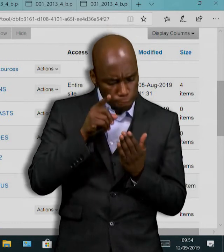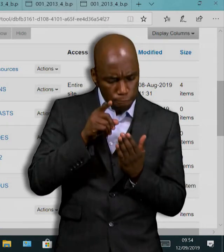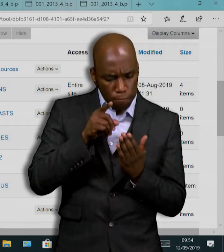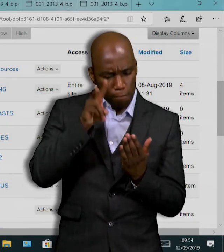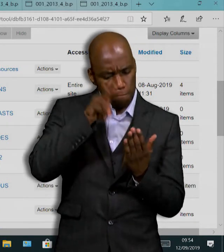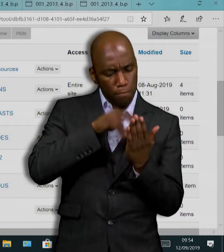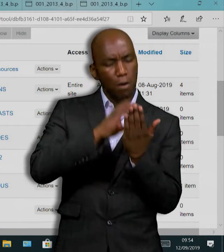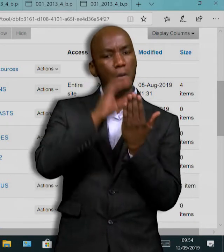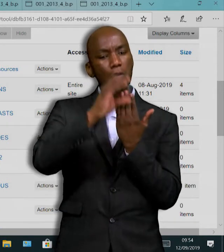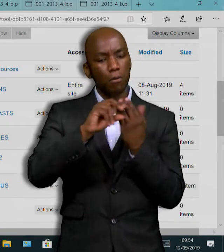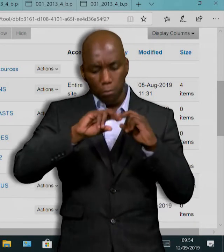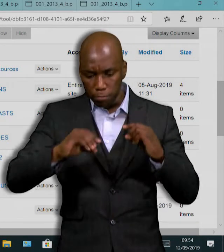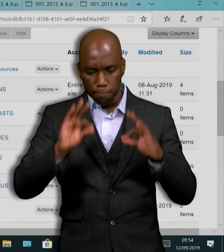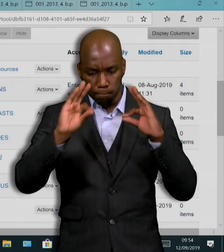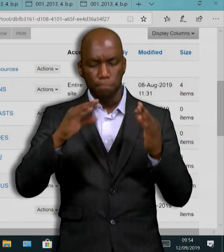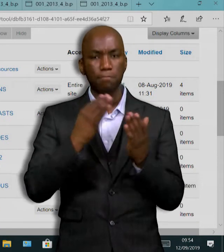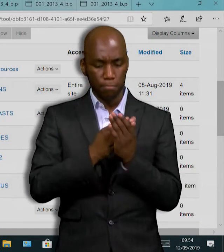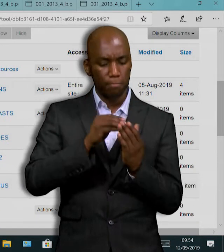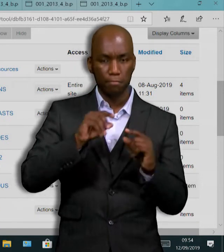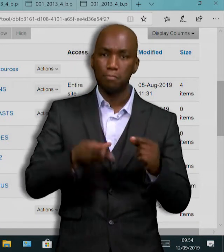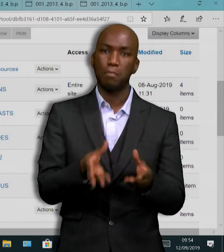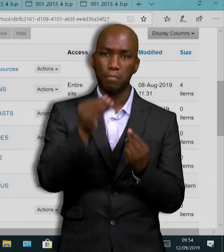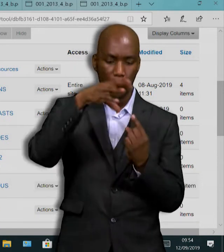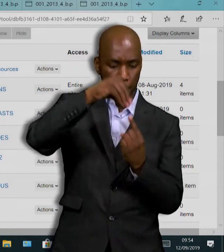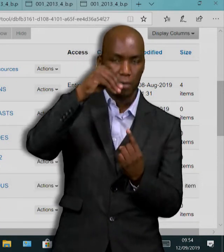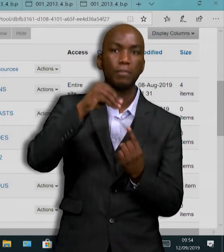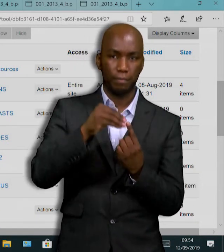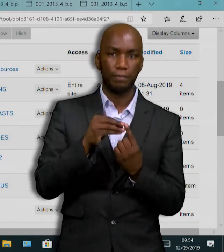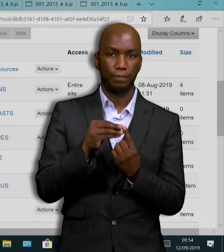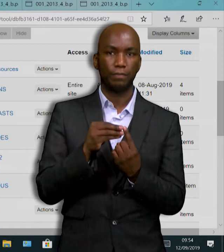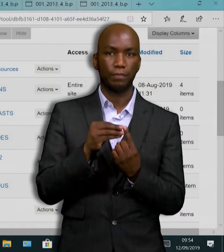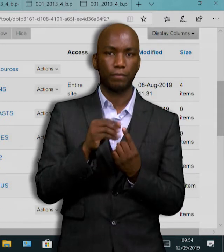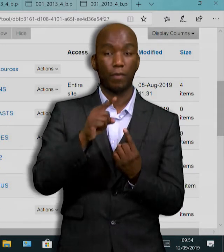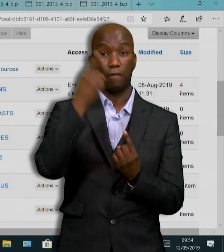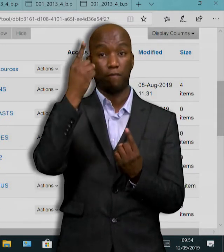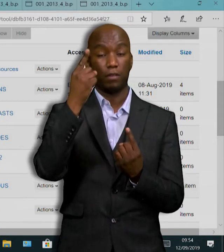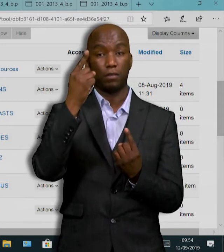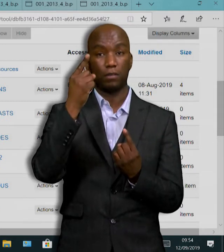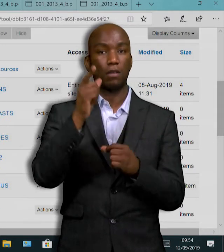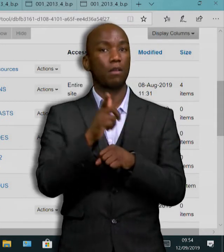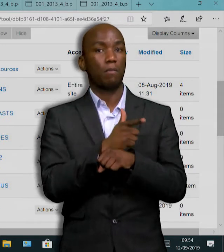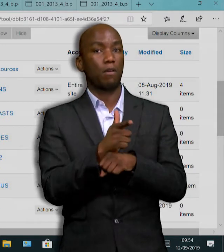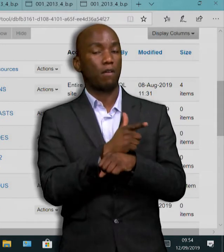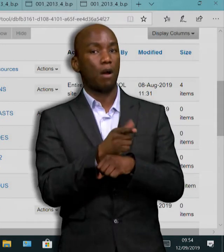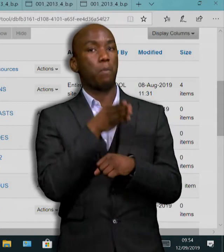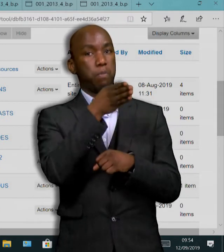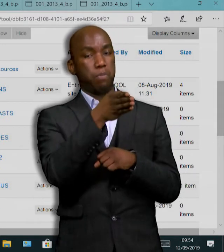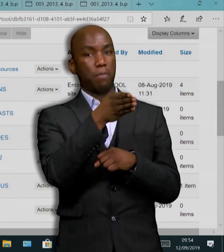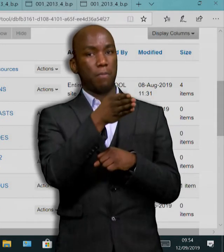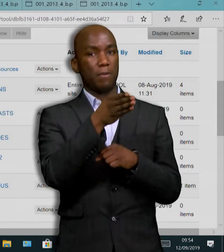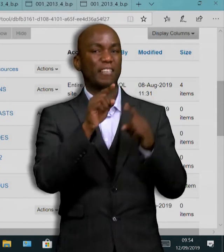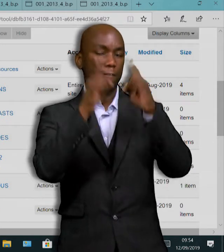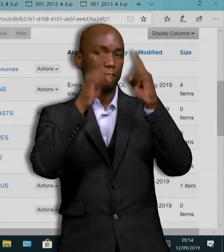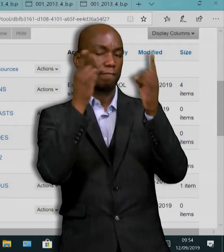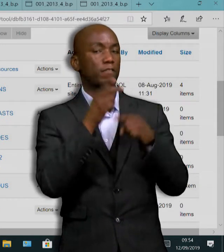Video lessons. The first folder contains the different videos in this series,